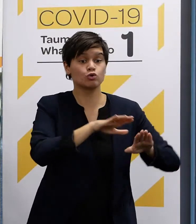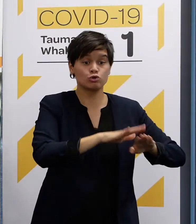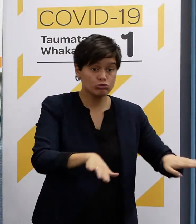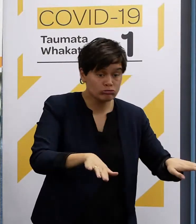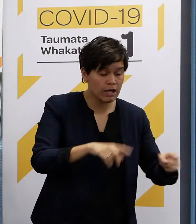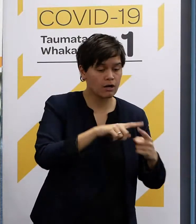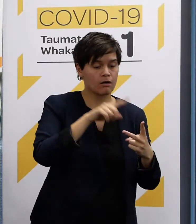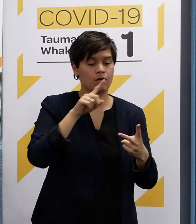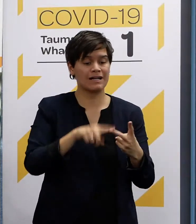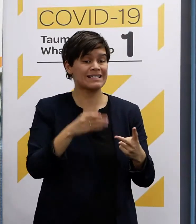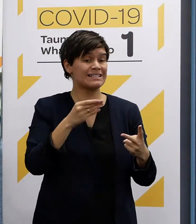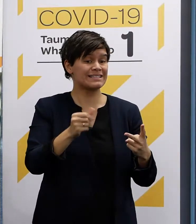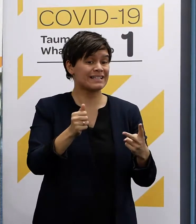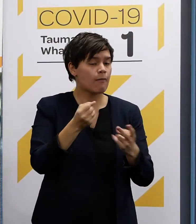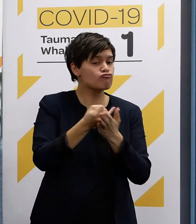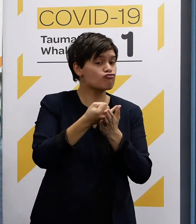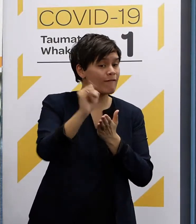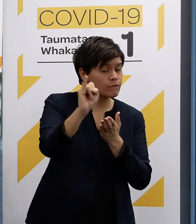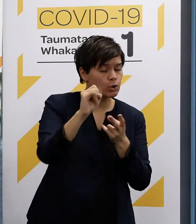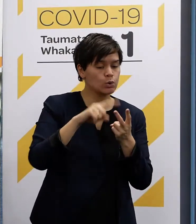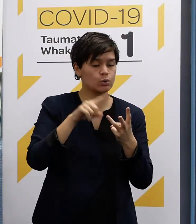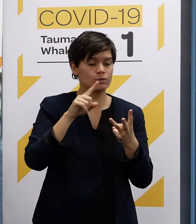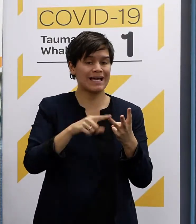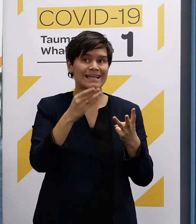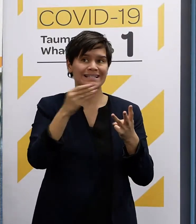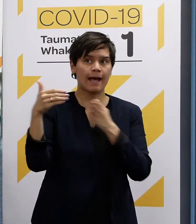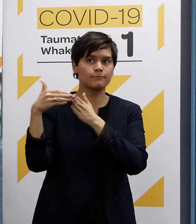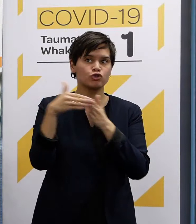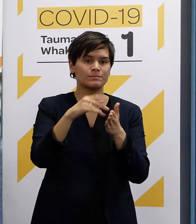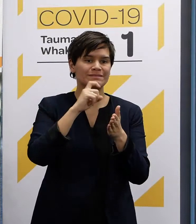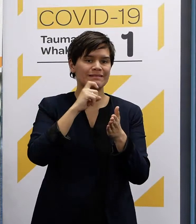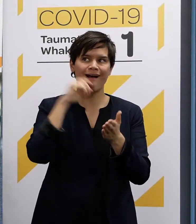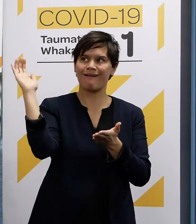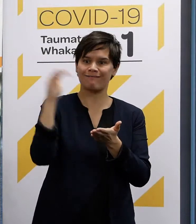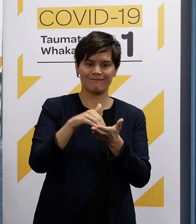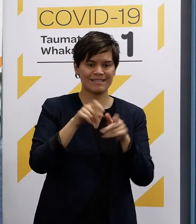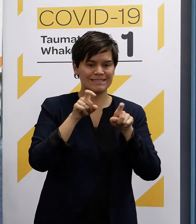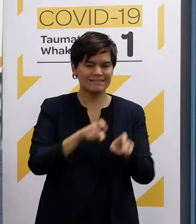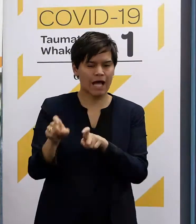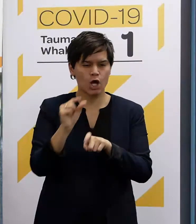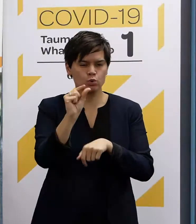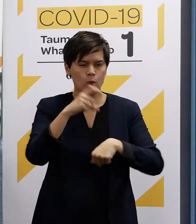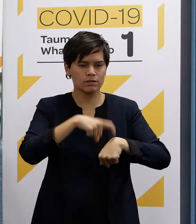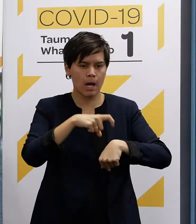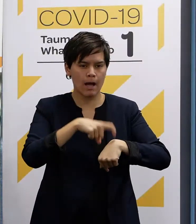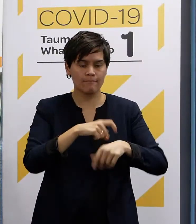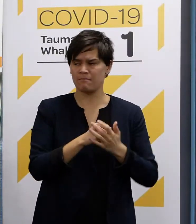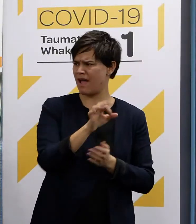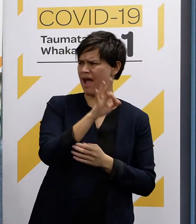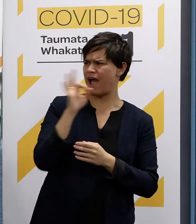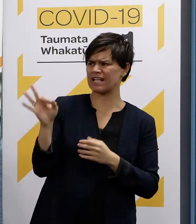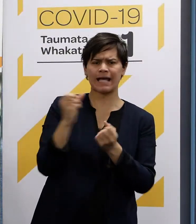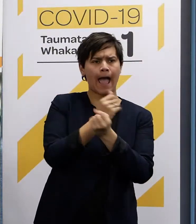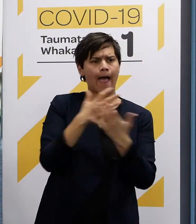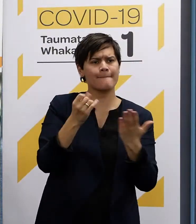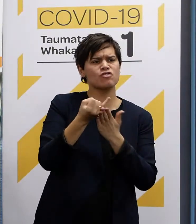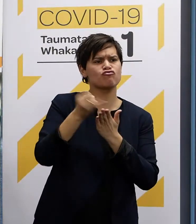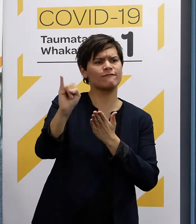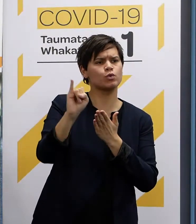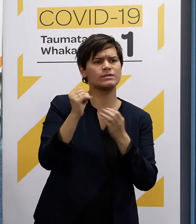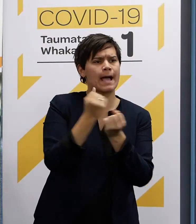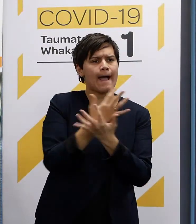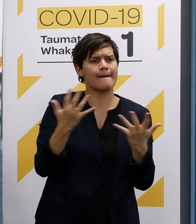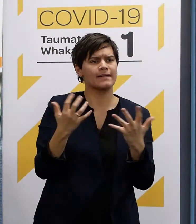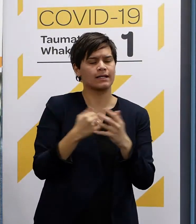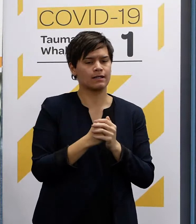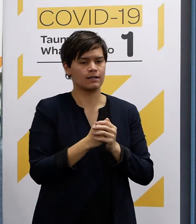have refused. Now, I don't know that, but I will find out from that breakdown. Given these people are now outside